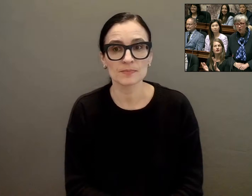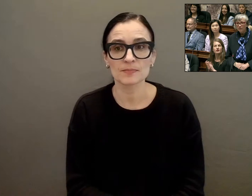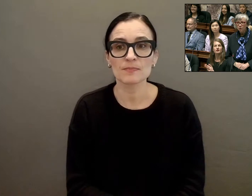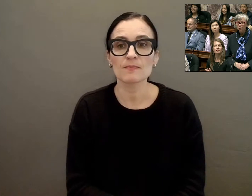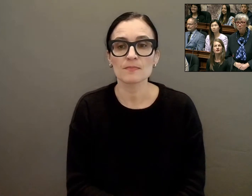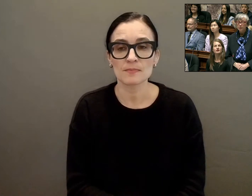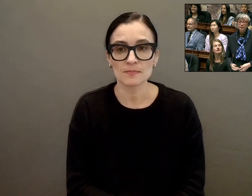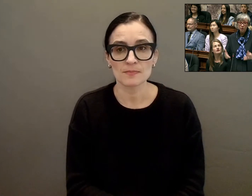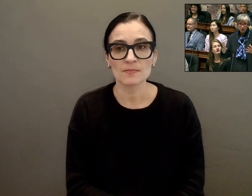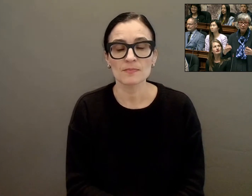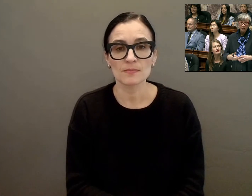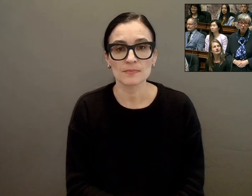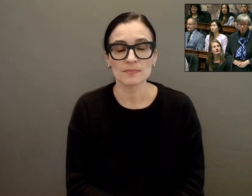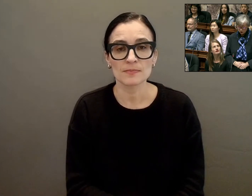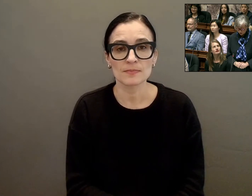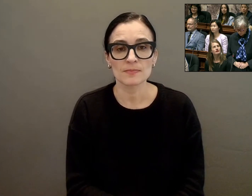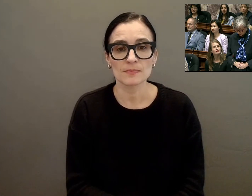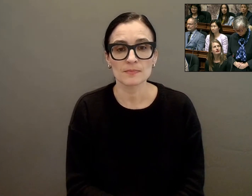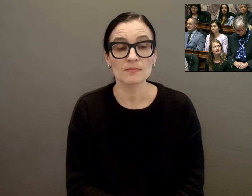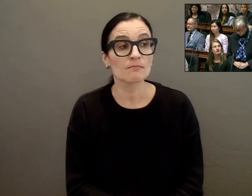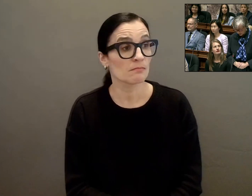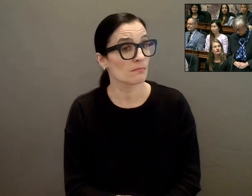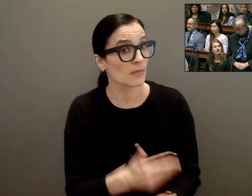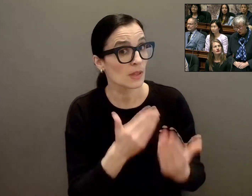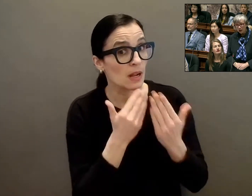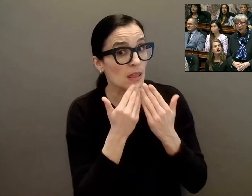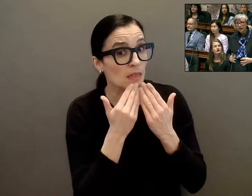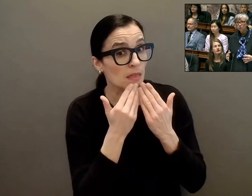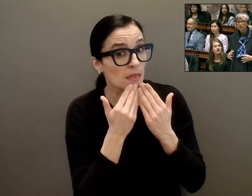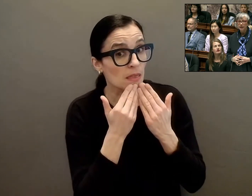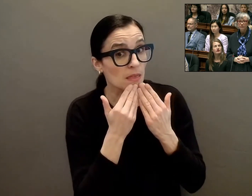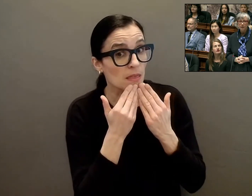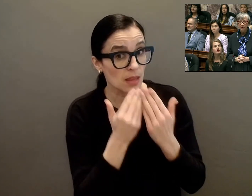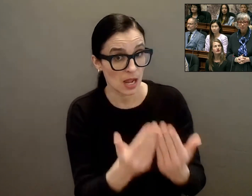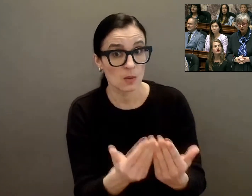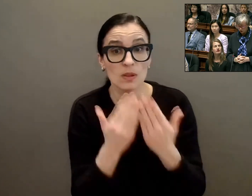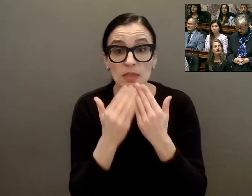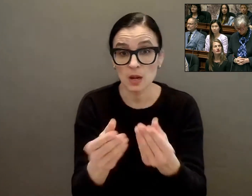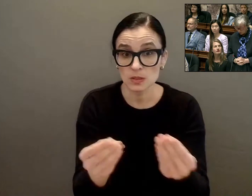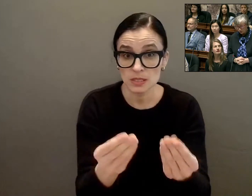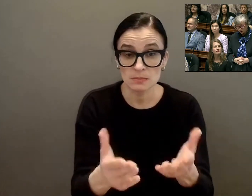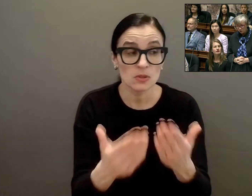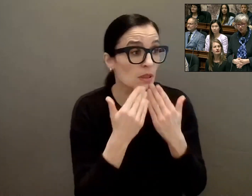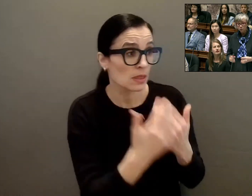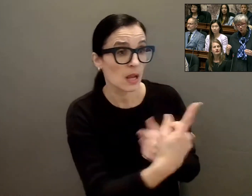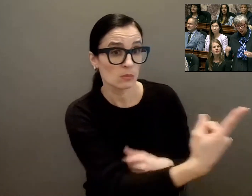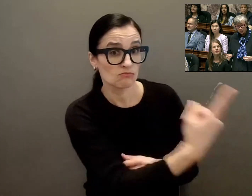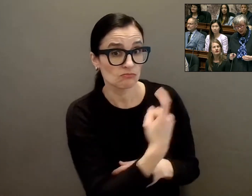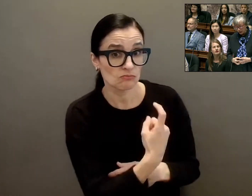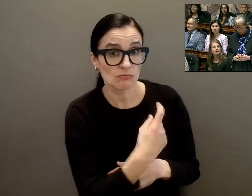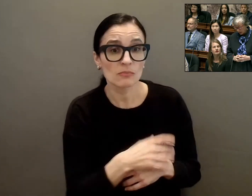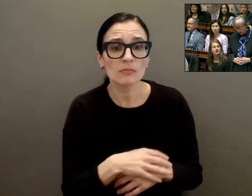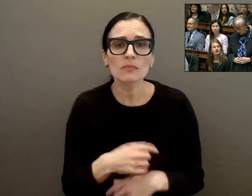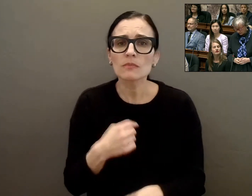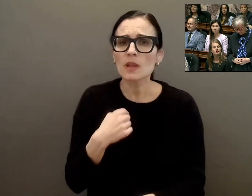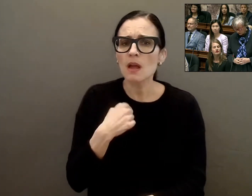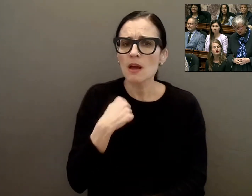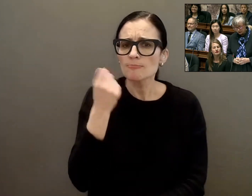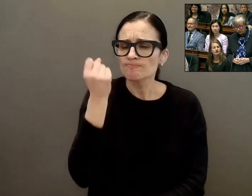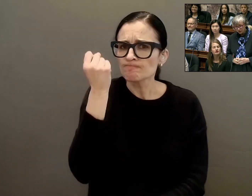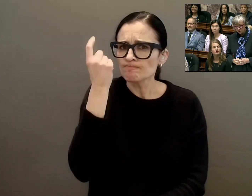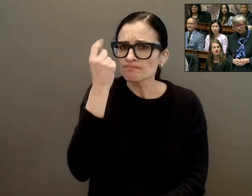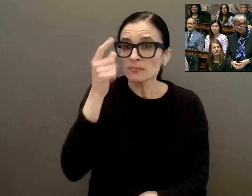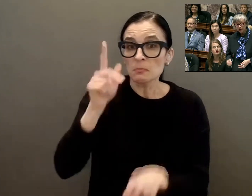Thank you very much, Honourable Speaker, and thank you to the member for the question. Look, I understand that people in the Kootenays rely on the